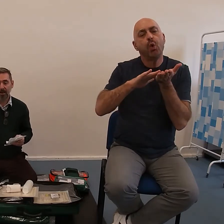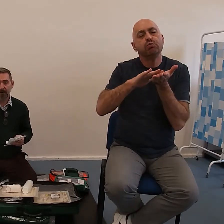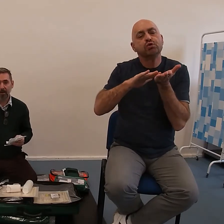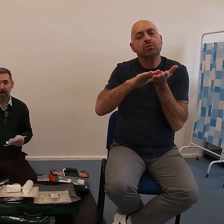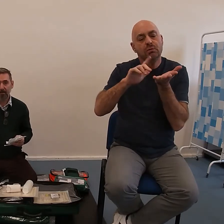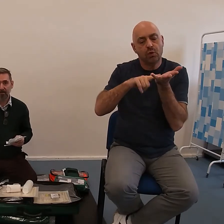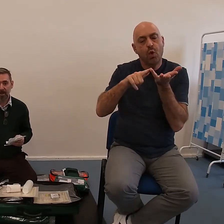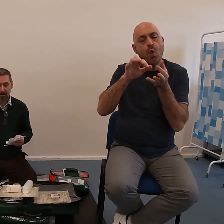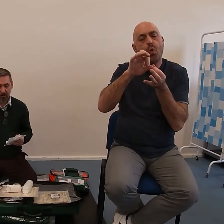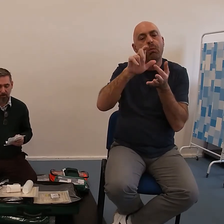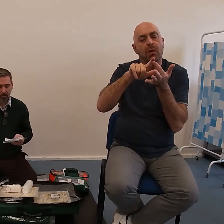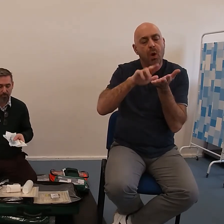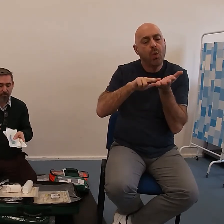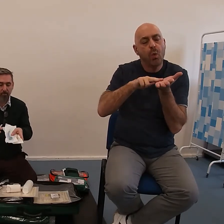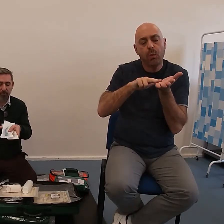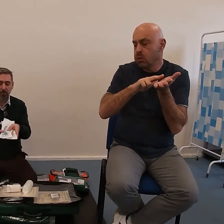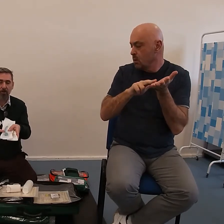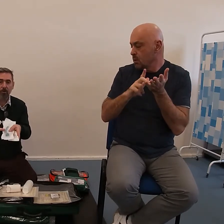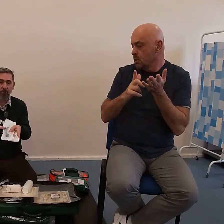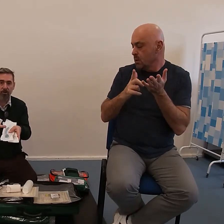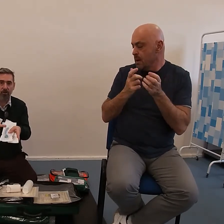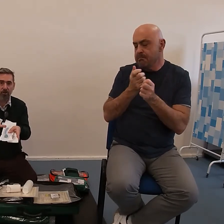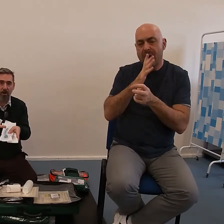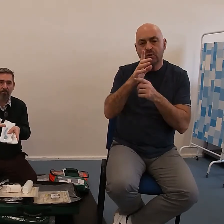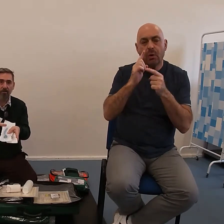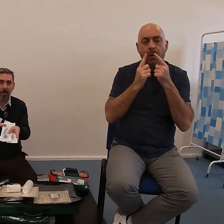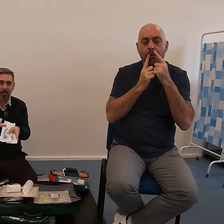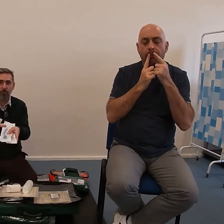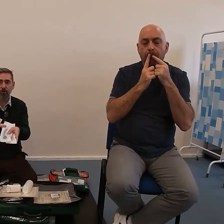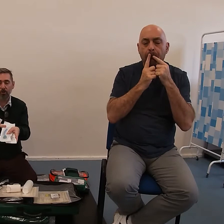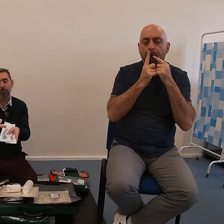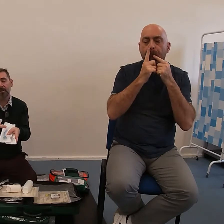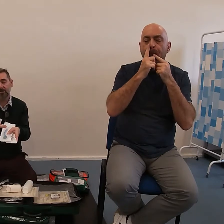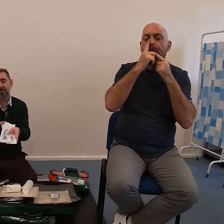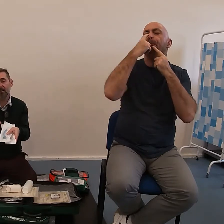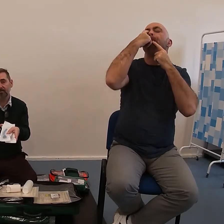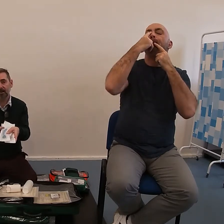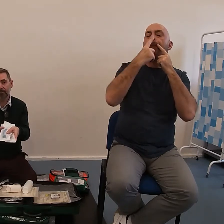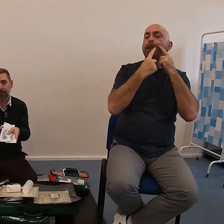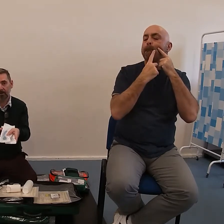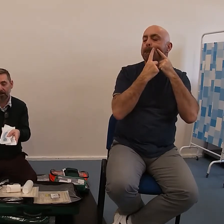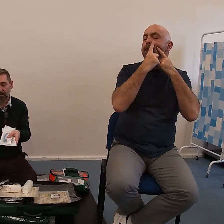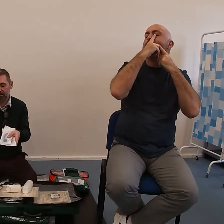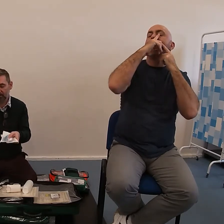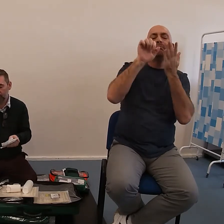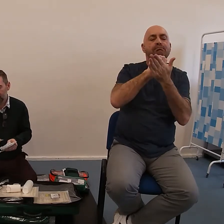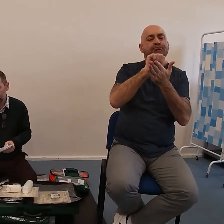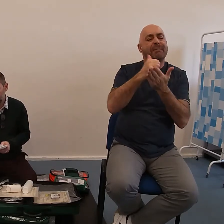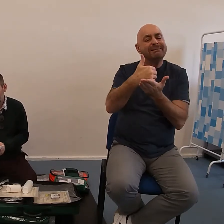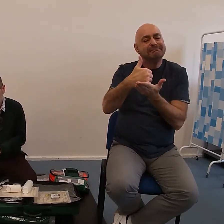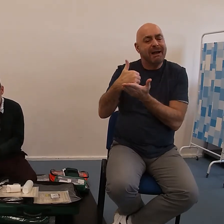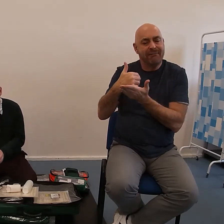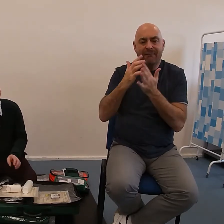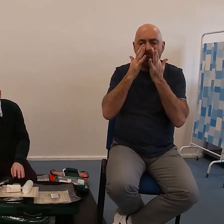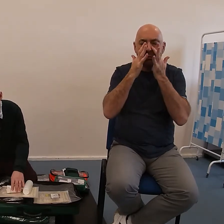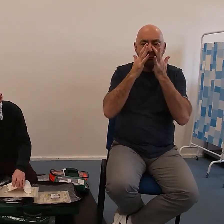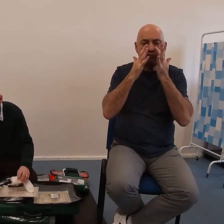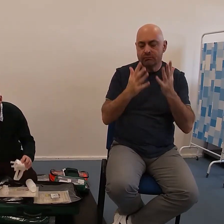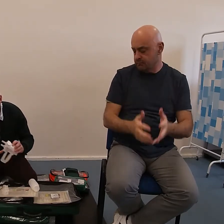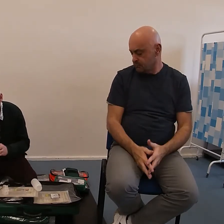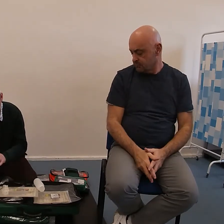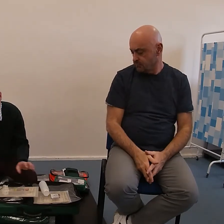lubricating jelly, and they're used so you can insert the nasal tubes in safely. Okay, so we provide